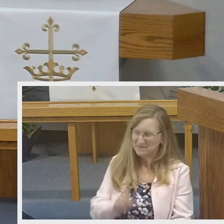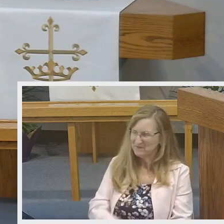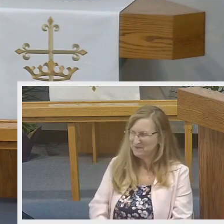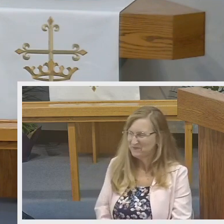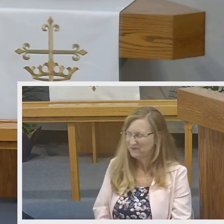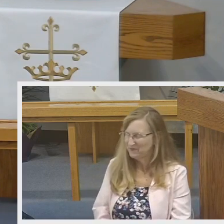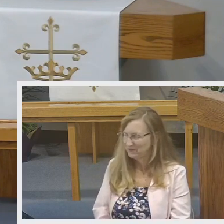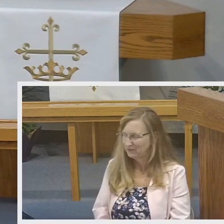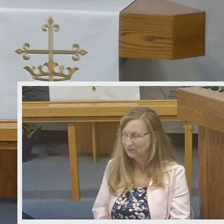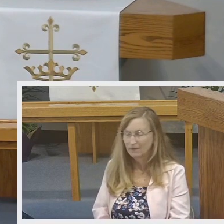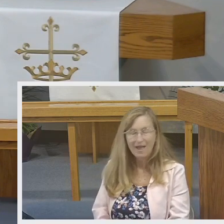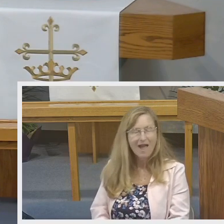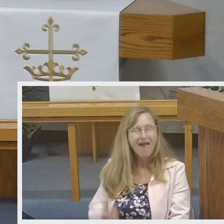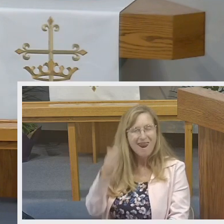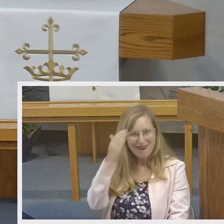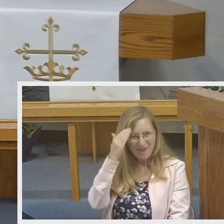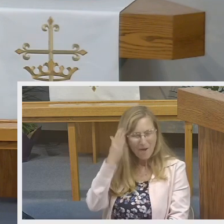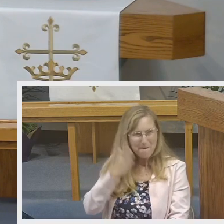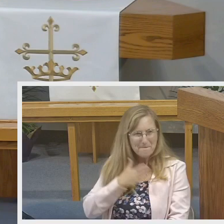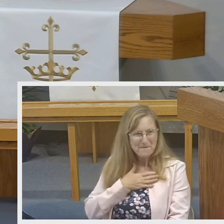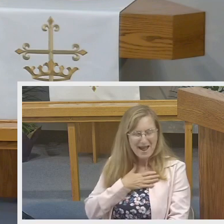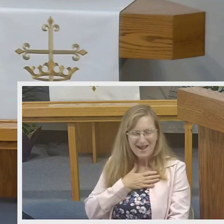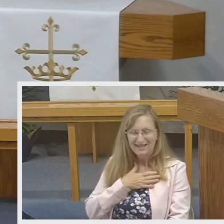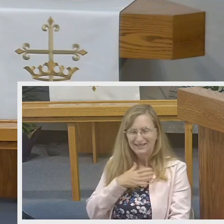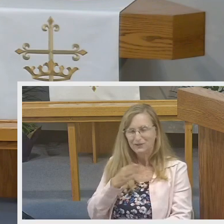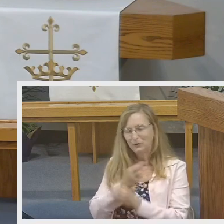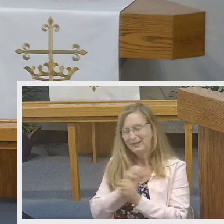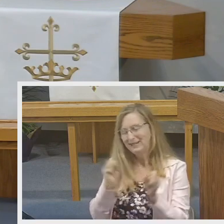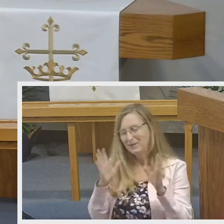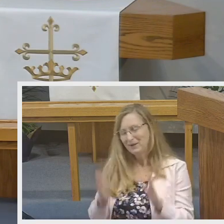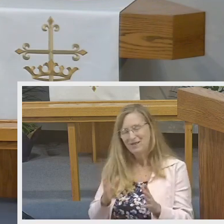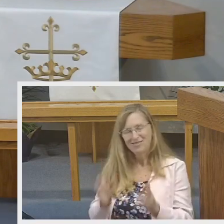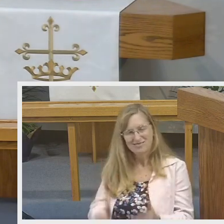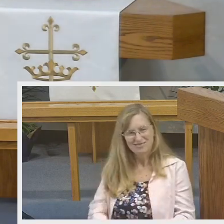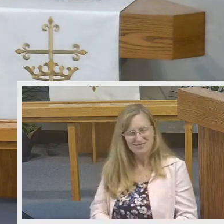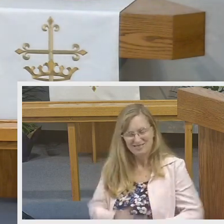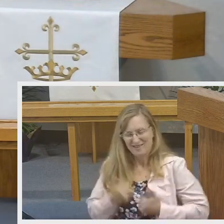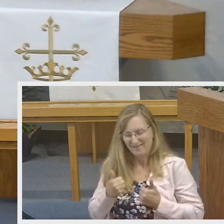Opening hymn, I Know That My Redeemer Lives, is hymn 441.